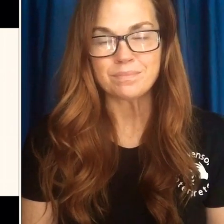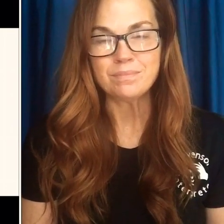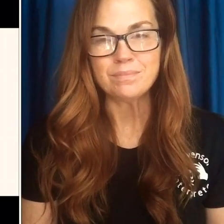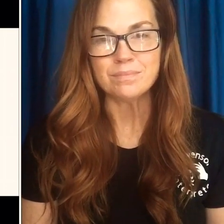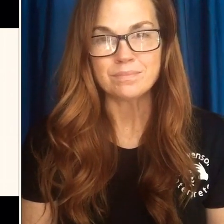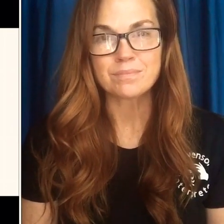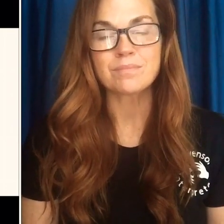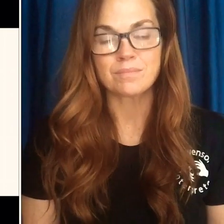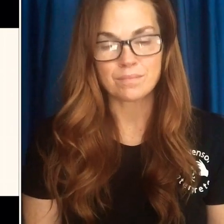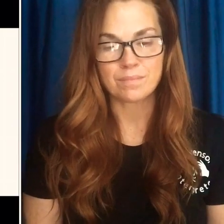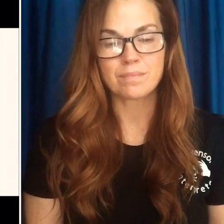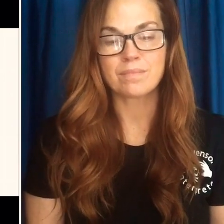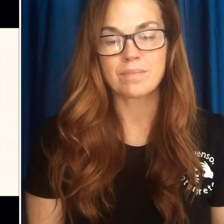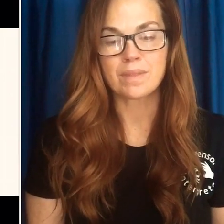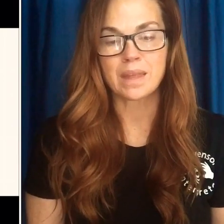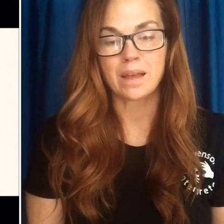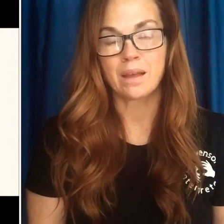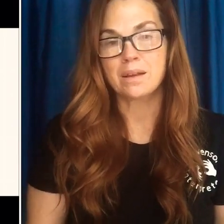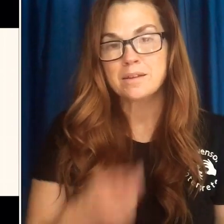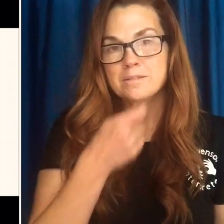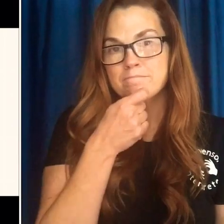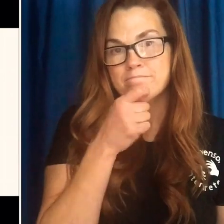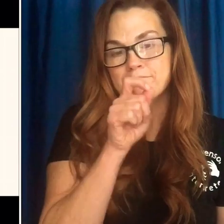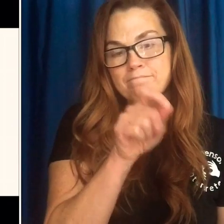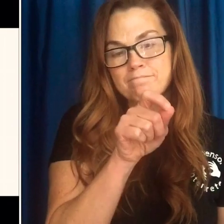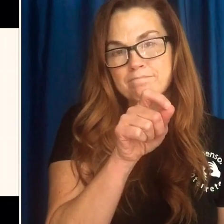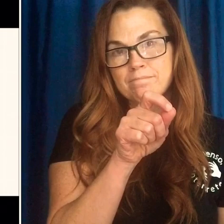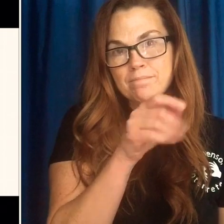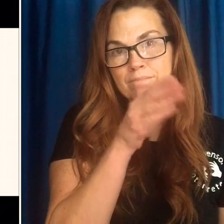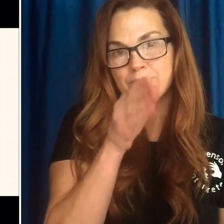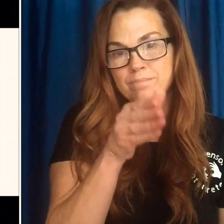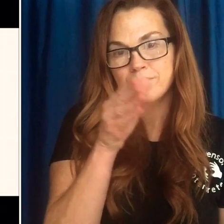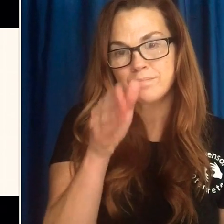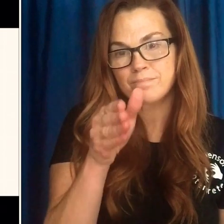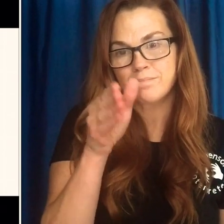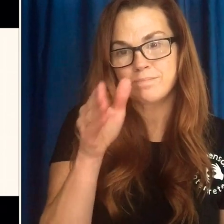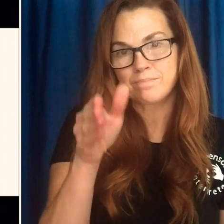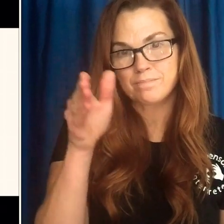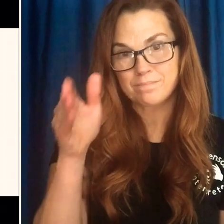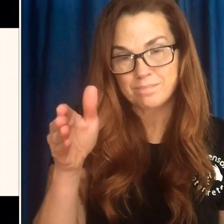And this place value would be the 10,000ths.